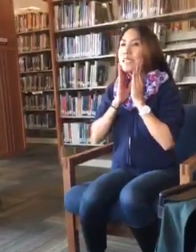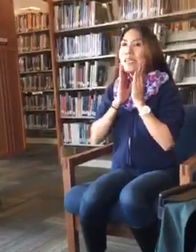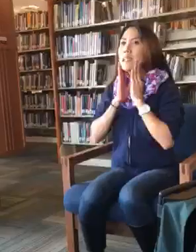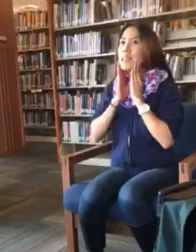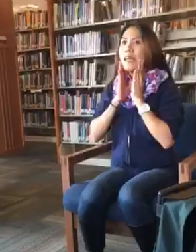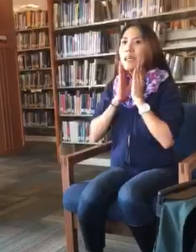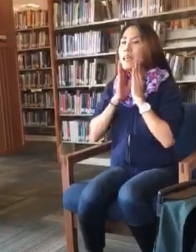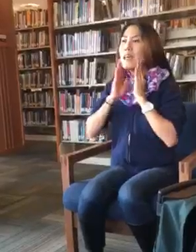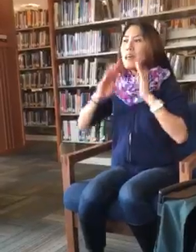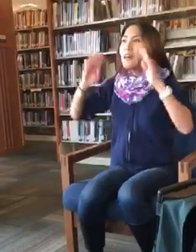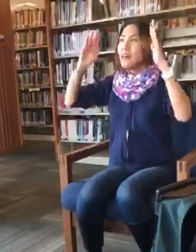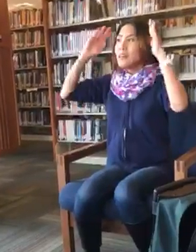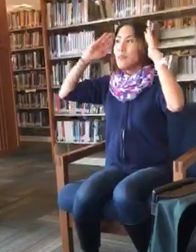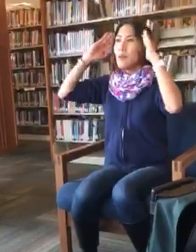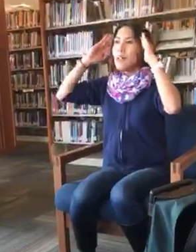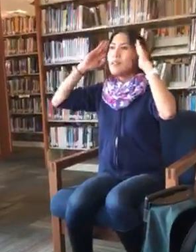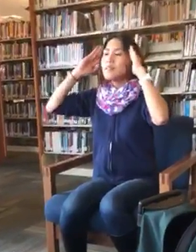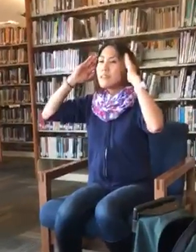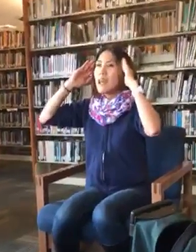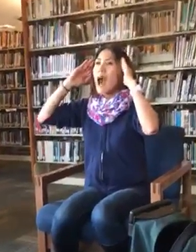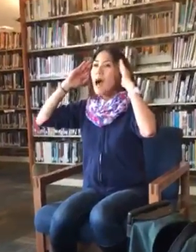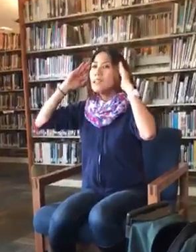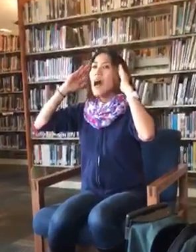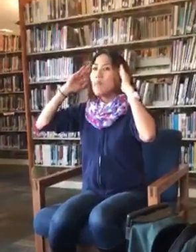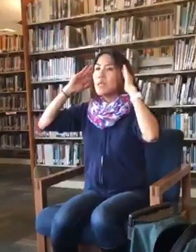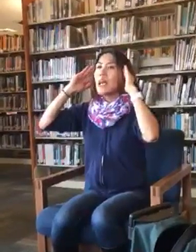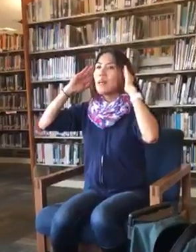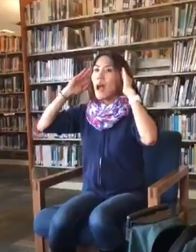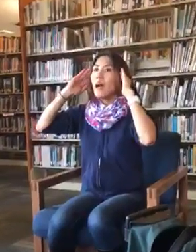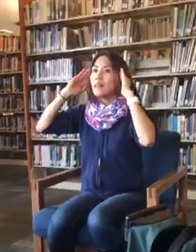grinding, temporalis is the up and down.